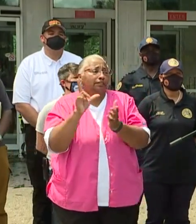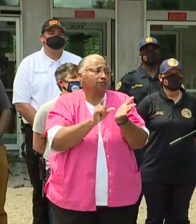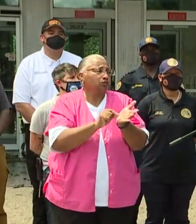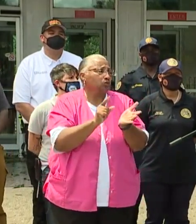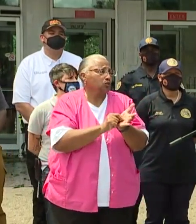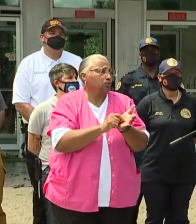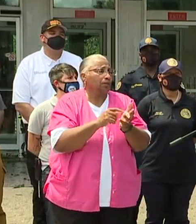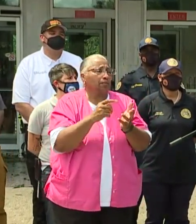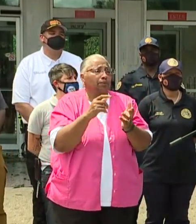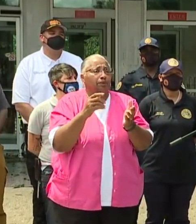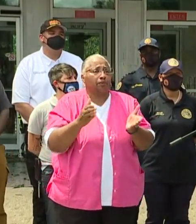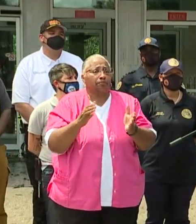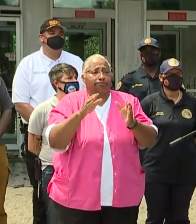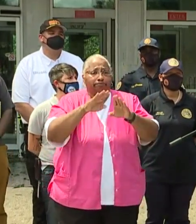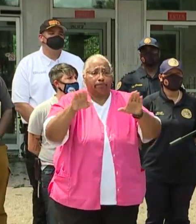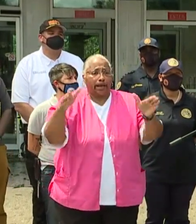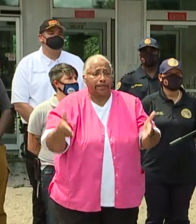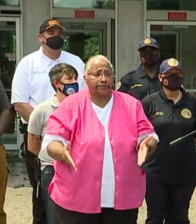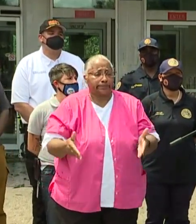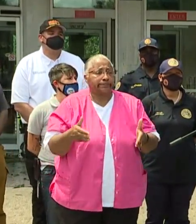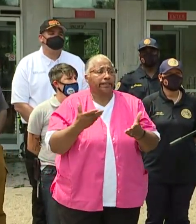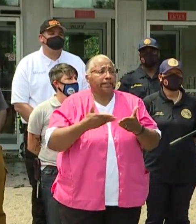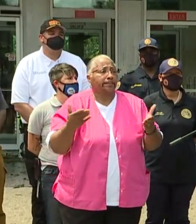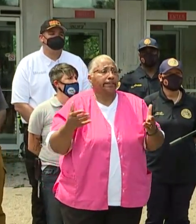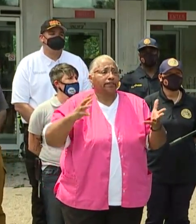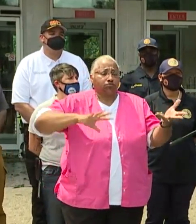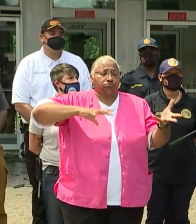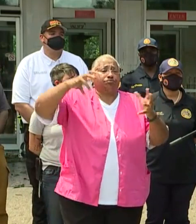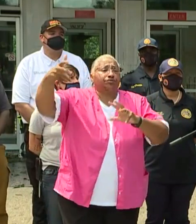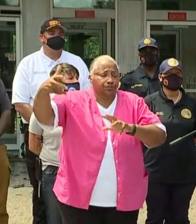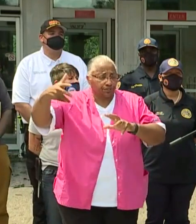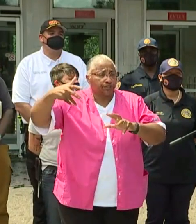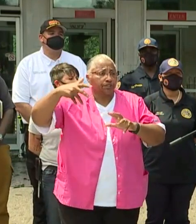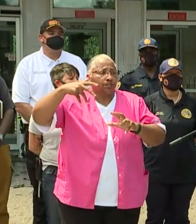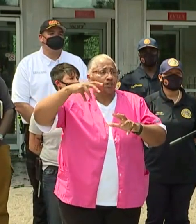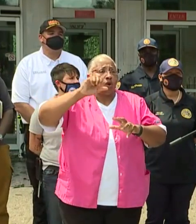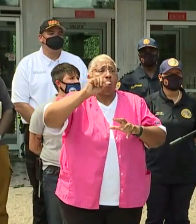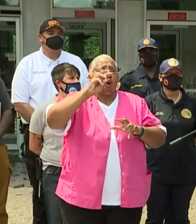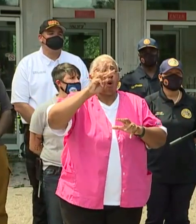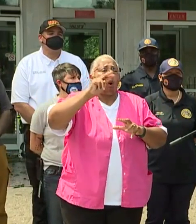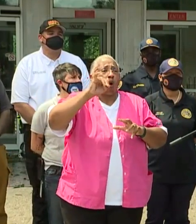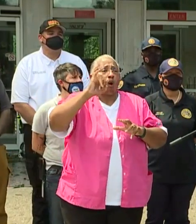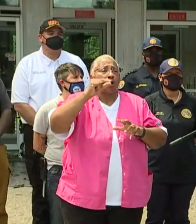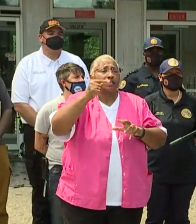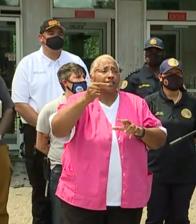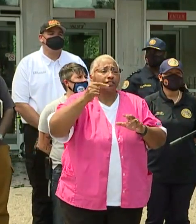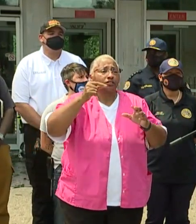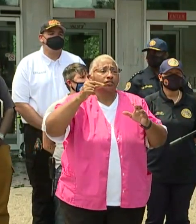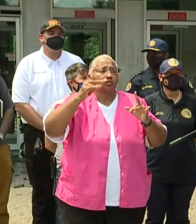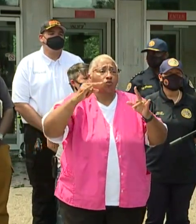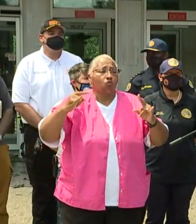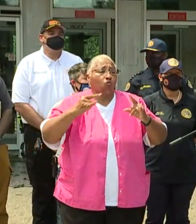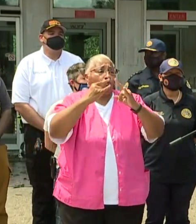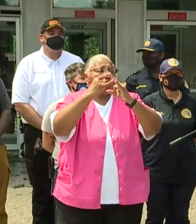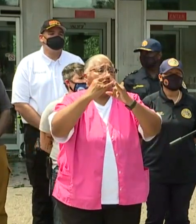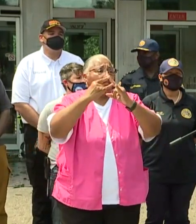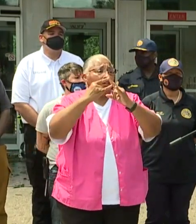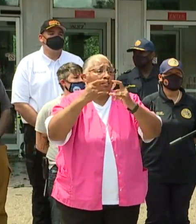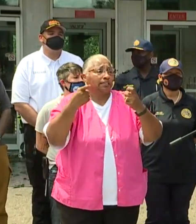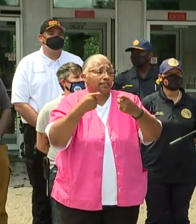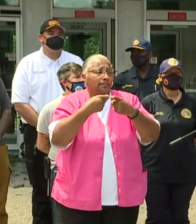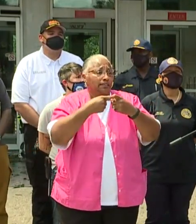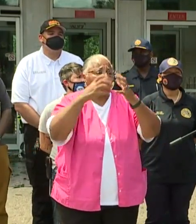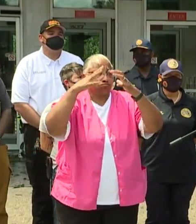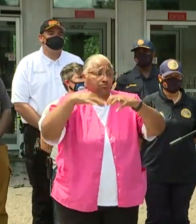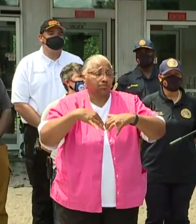boxes, stuff blown over, awnings, roofs, shingles, power lines that are down. Stay home, but if you want to